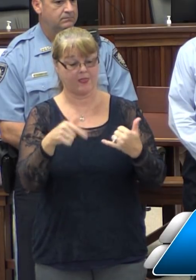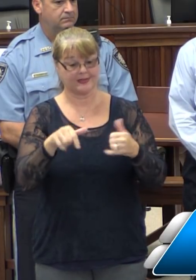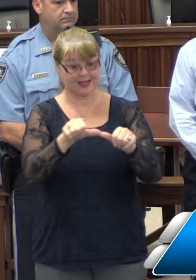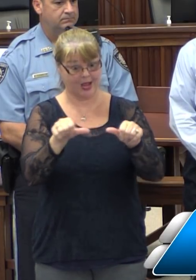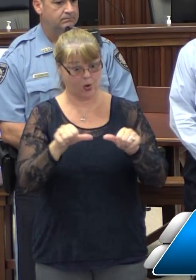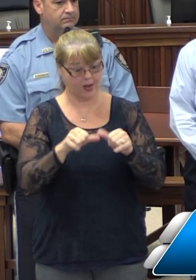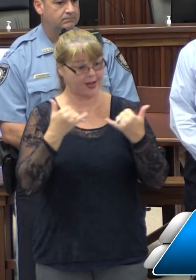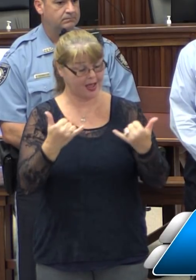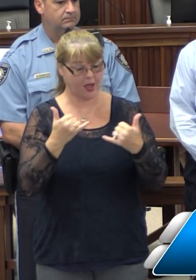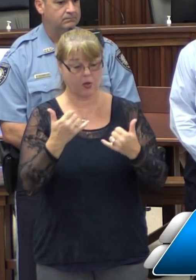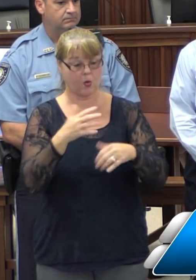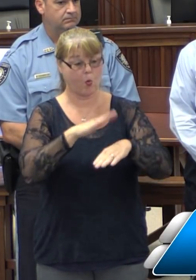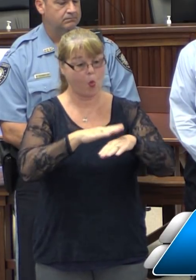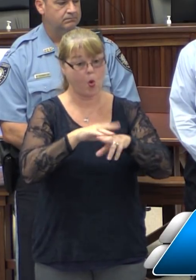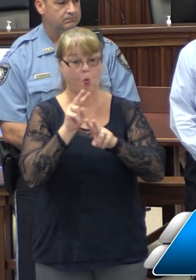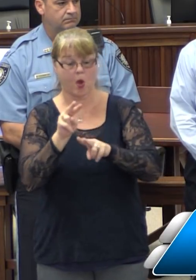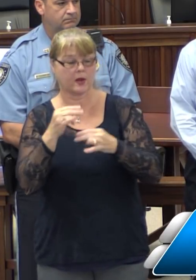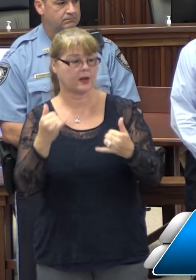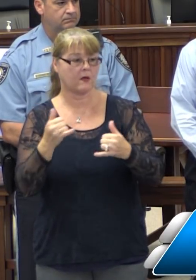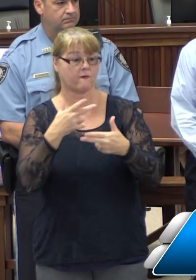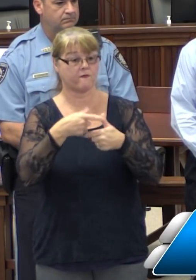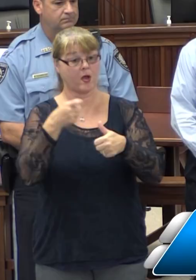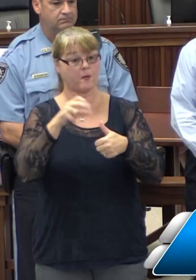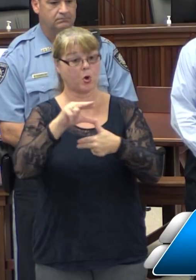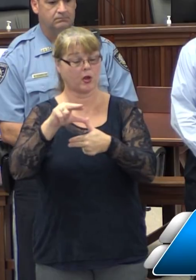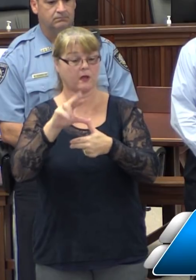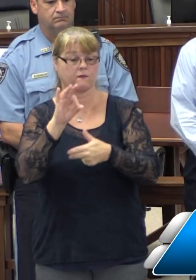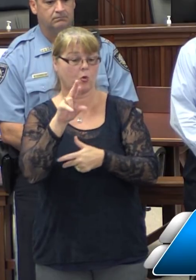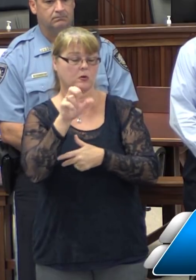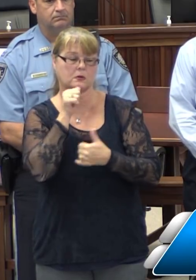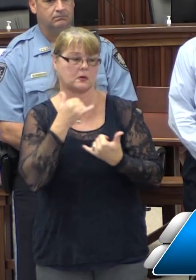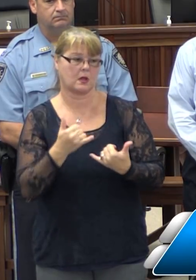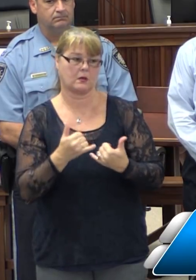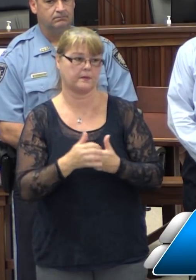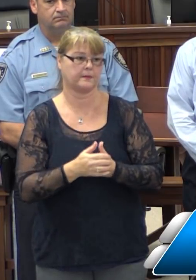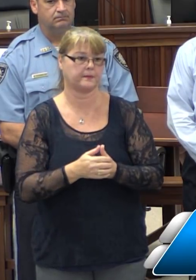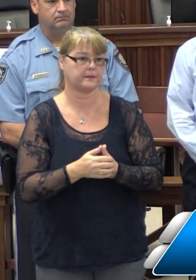any type of watches or warnings from Hurricane Florence.